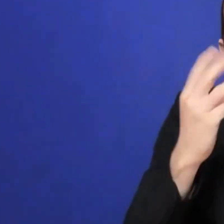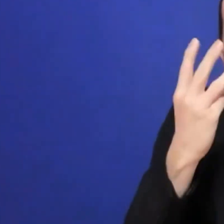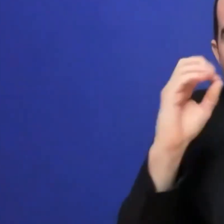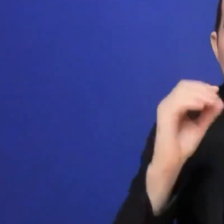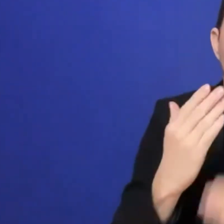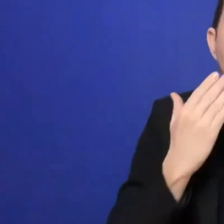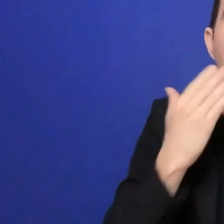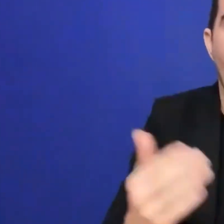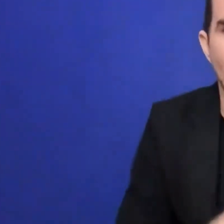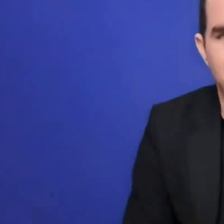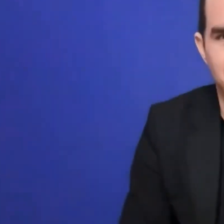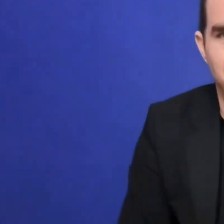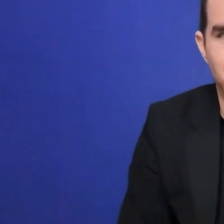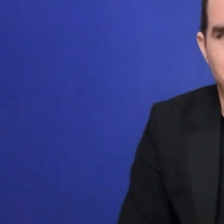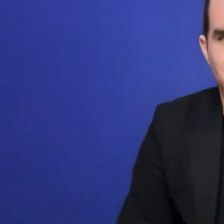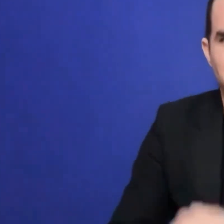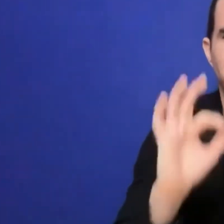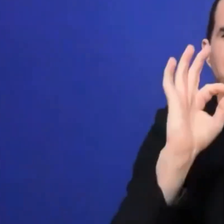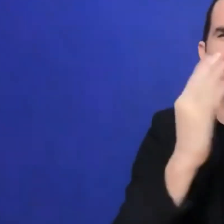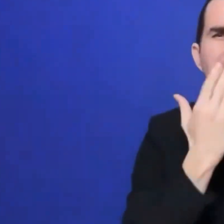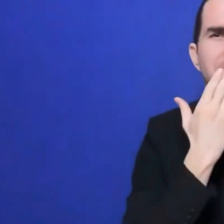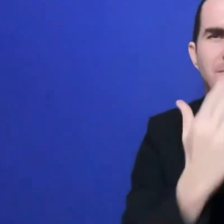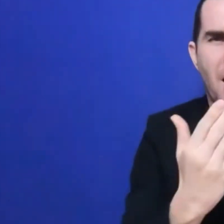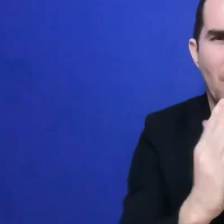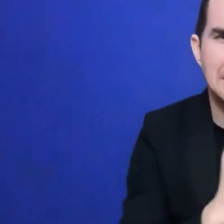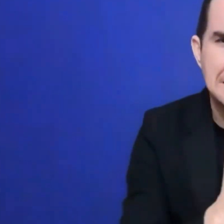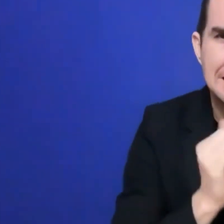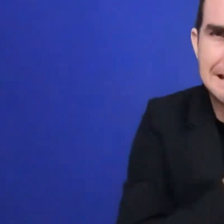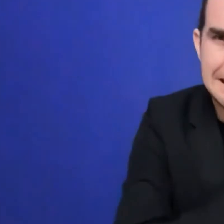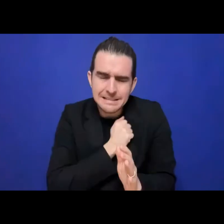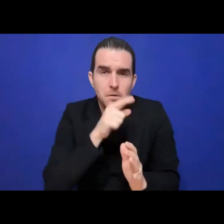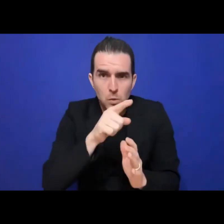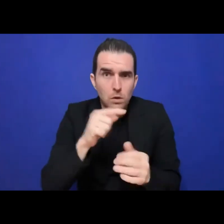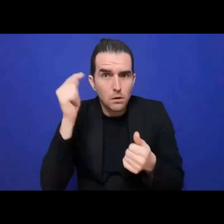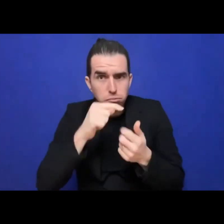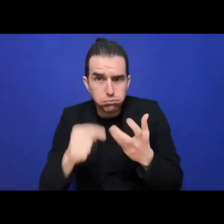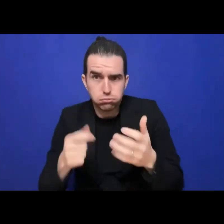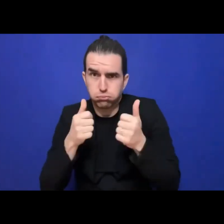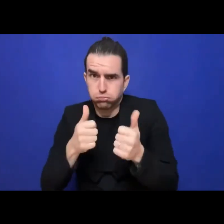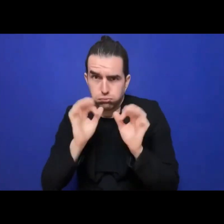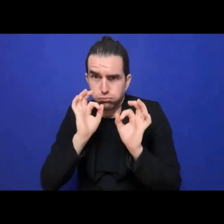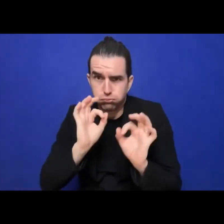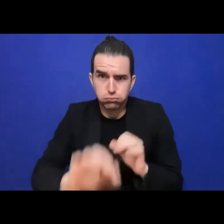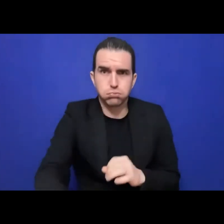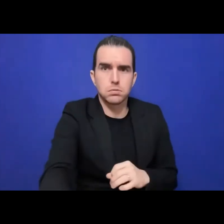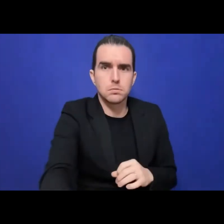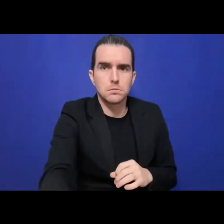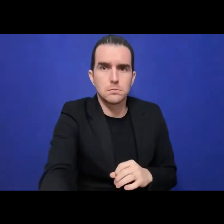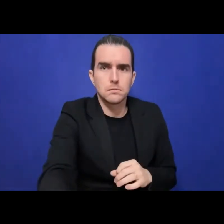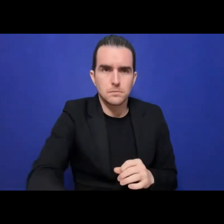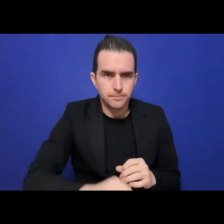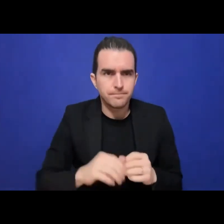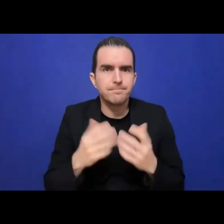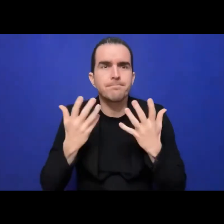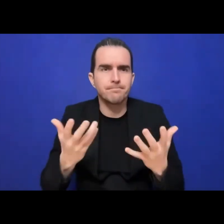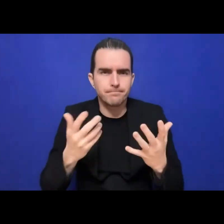important the knowledge gap that exists and the role that civil society plays in making sure that people have information about where to